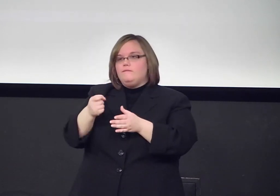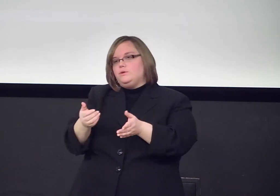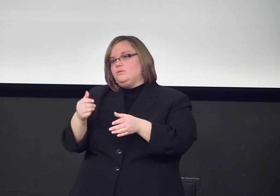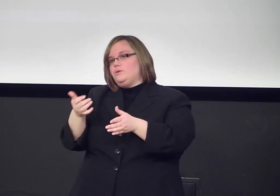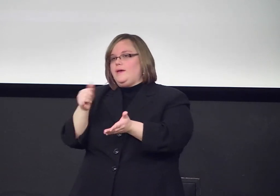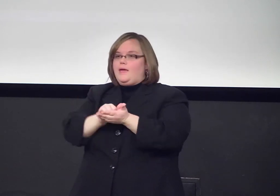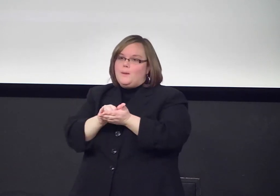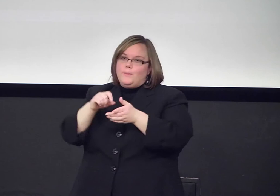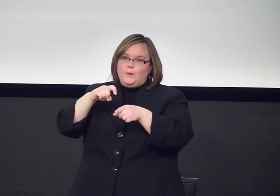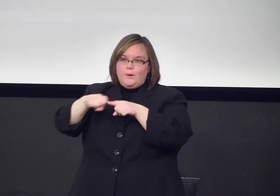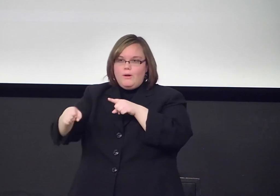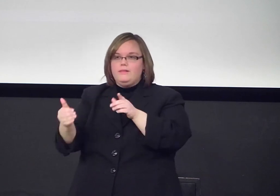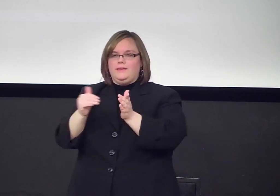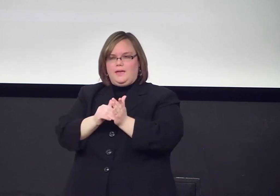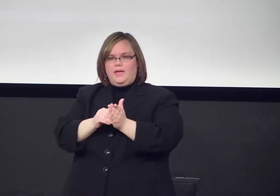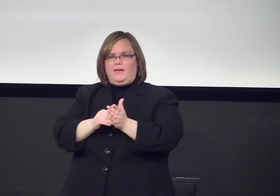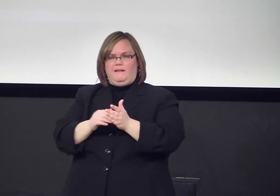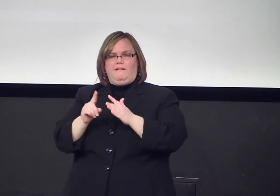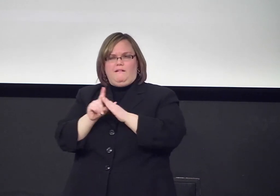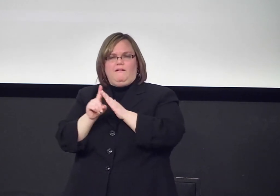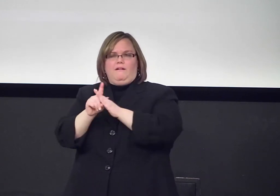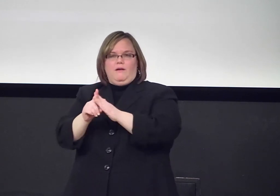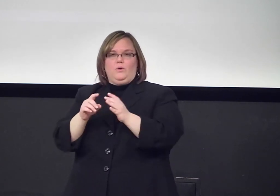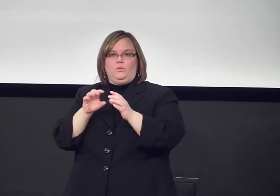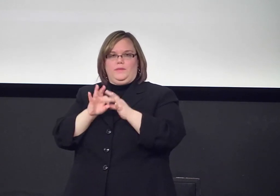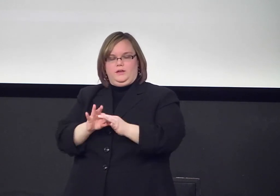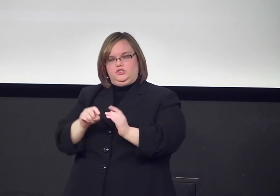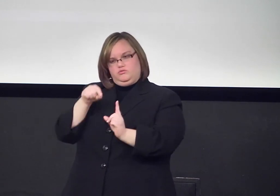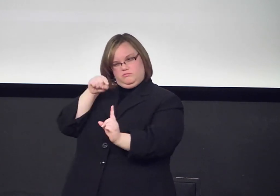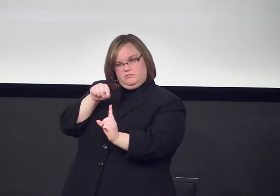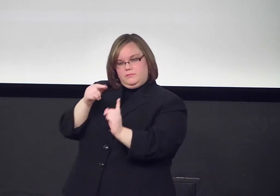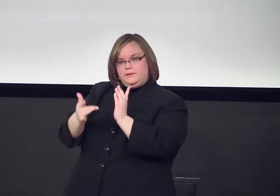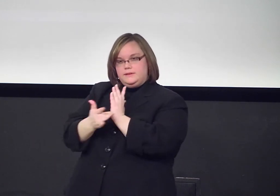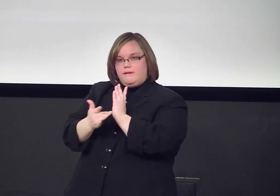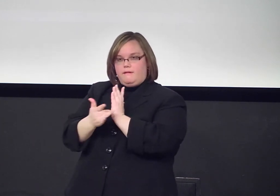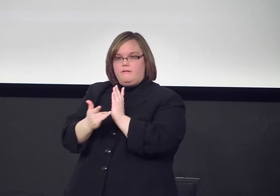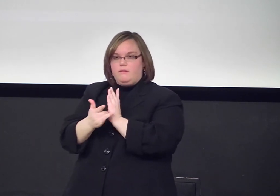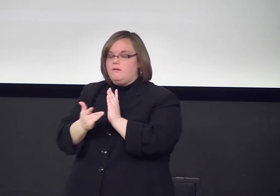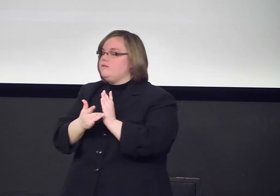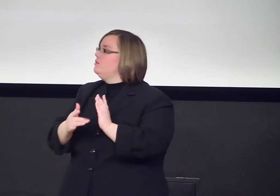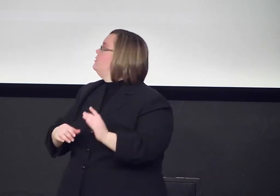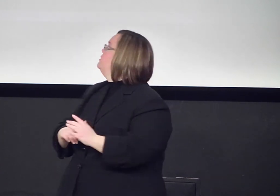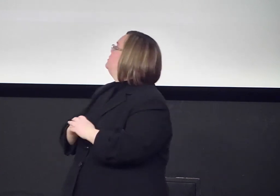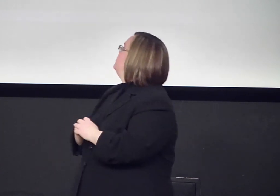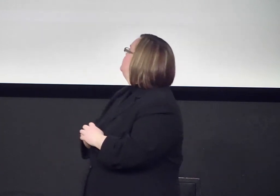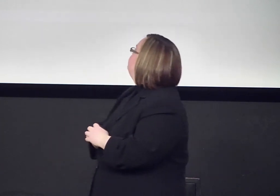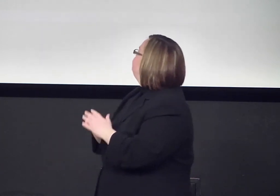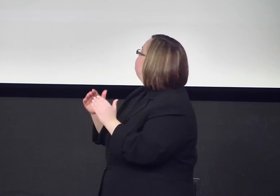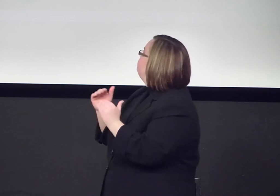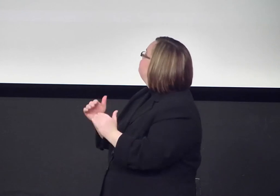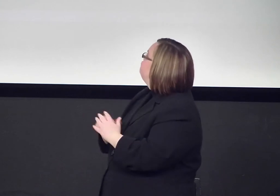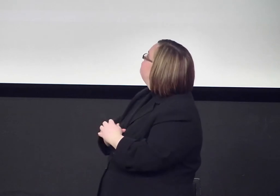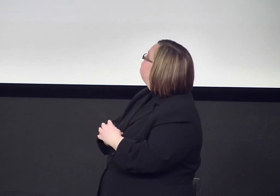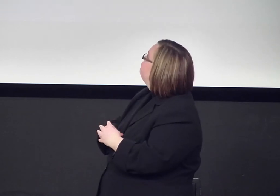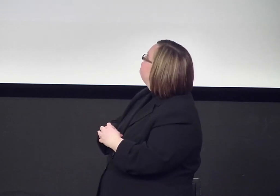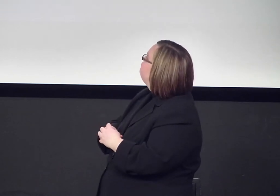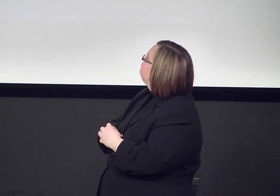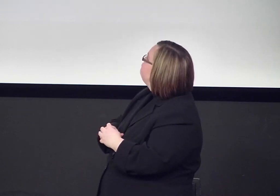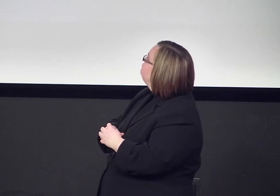or informs them that we've run out of time to respond to the phone tree and we have to hang up and call back again. So these are some examples